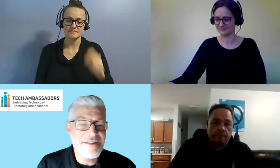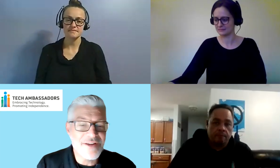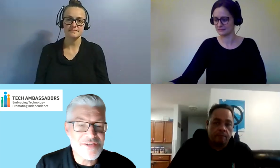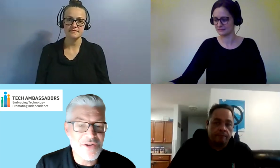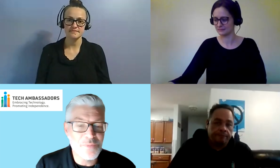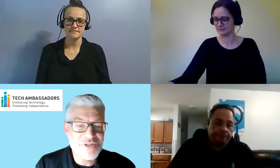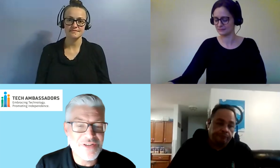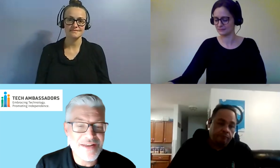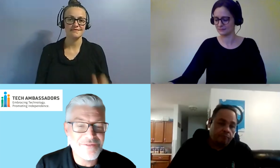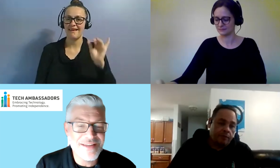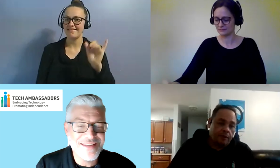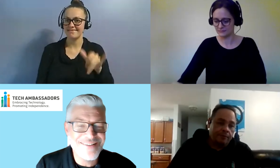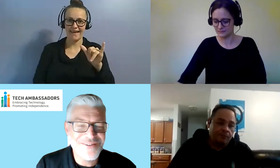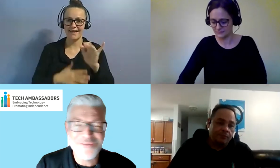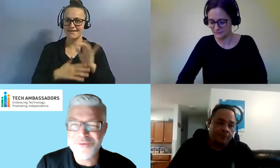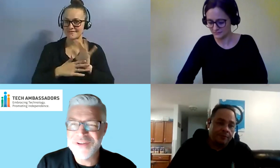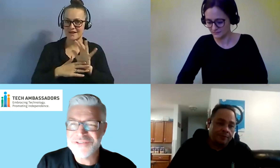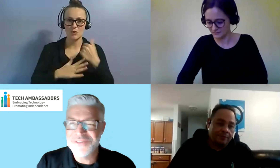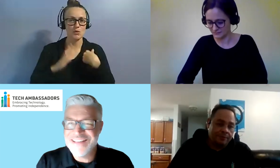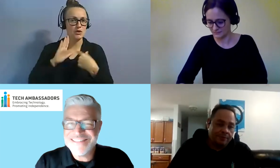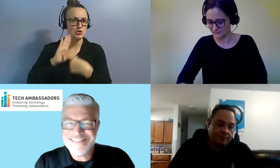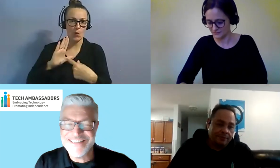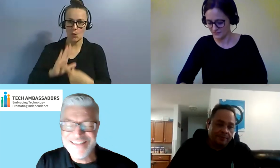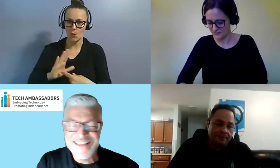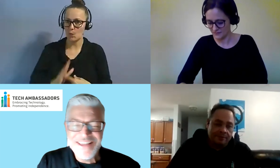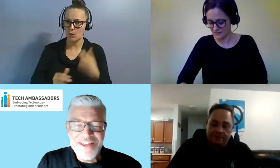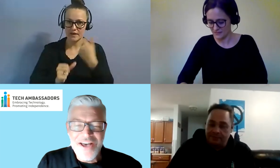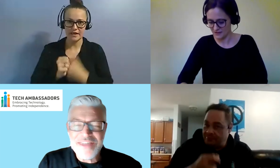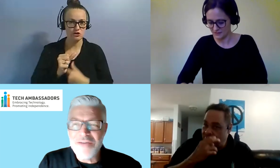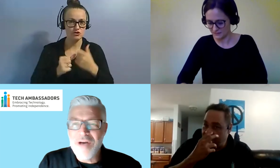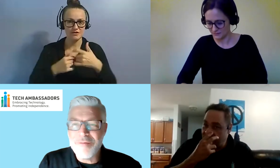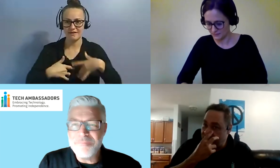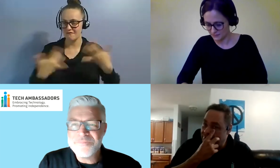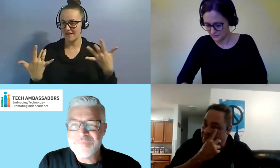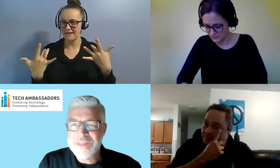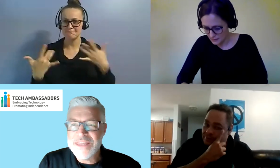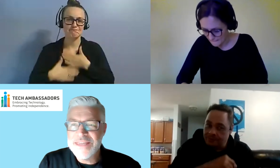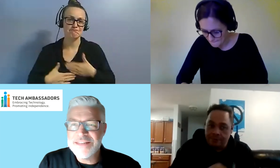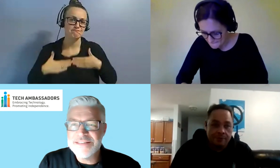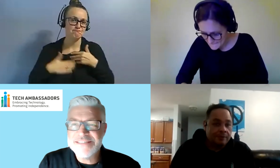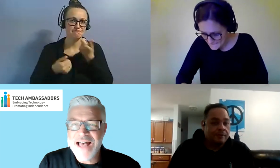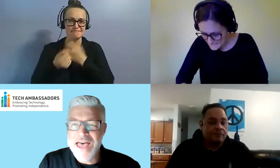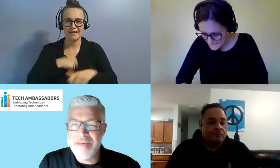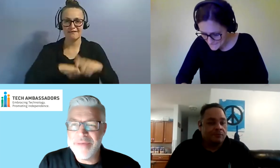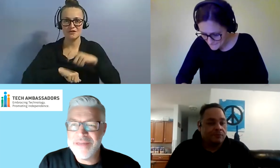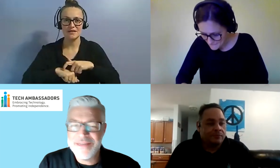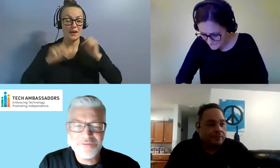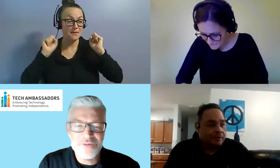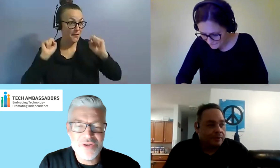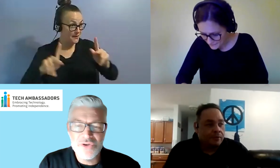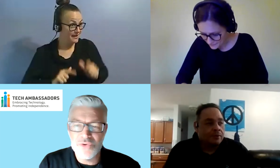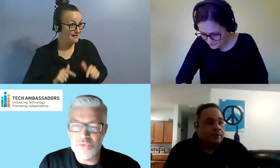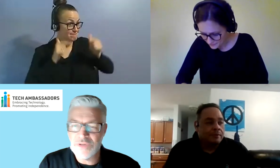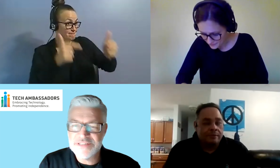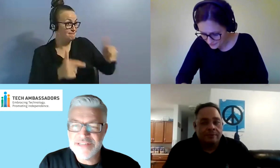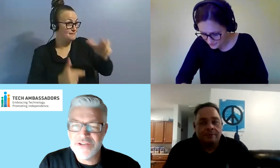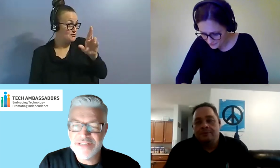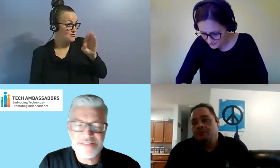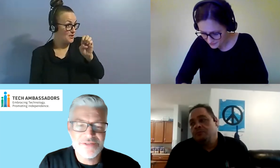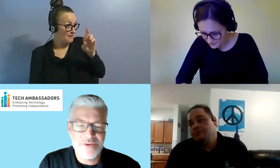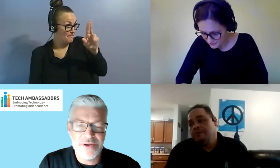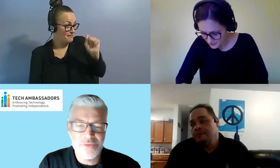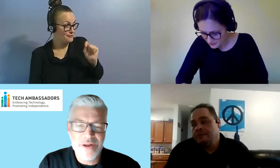That never gets old. We show that every one of our regional events. Okay, Robert, it is time for you to